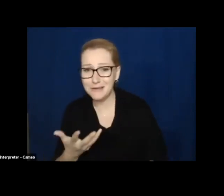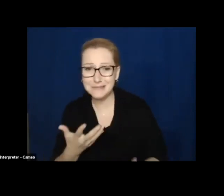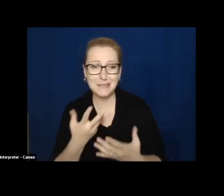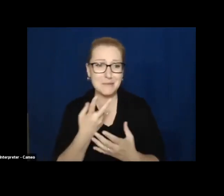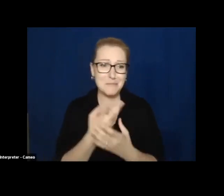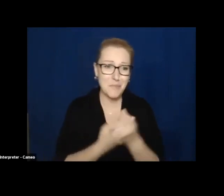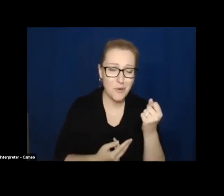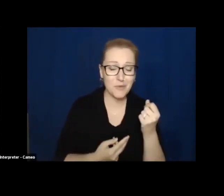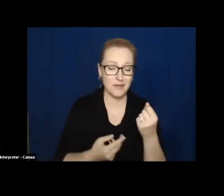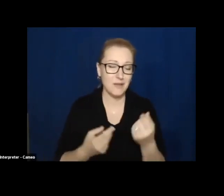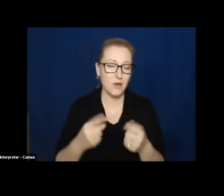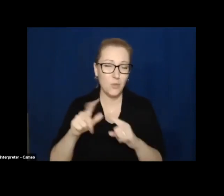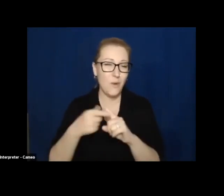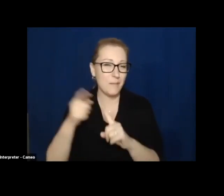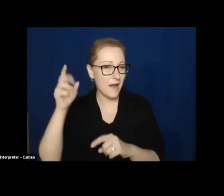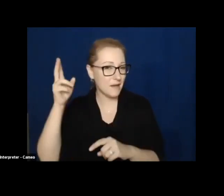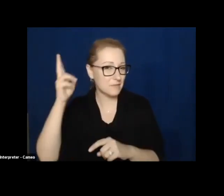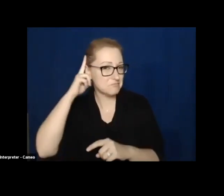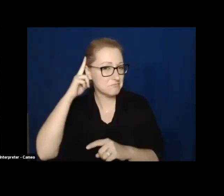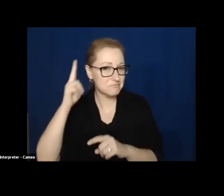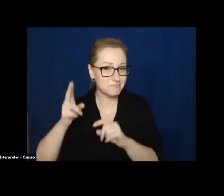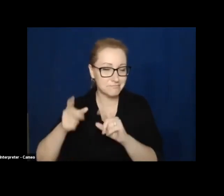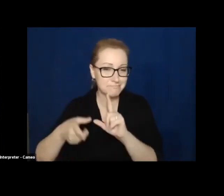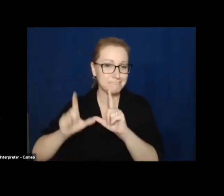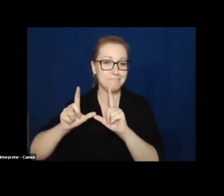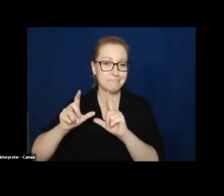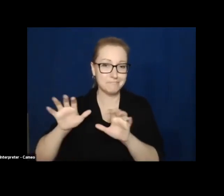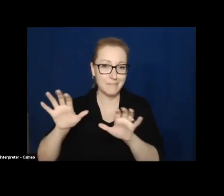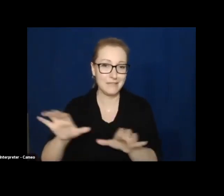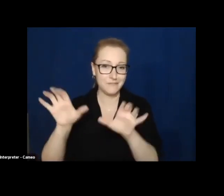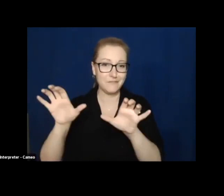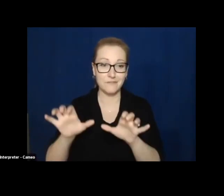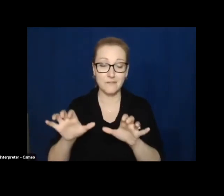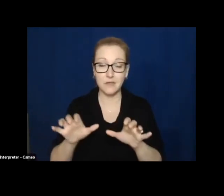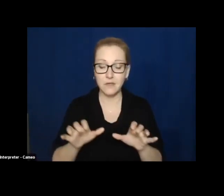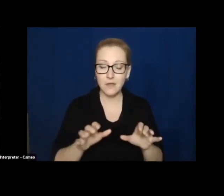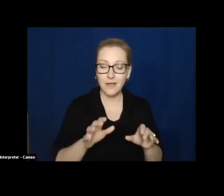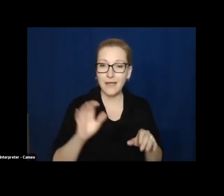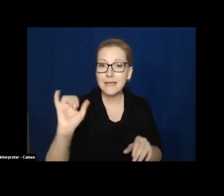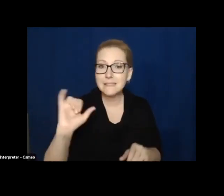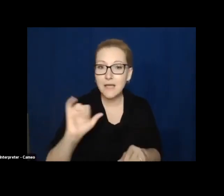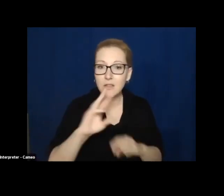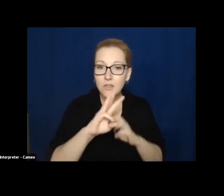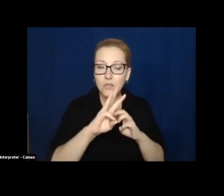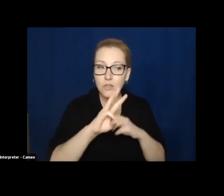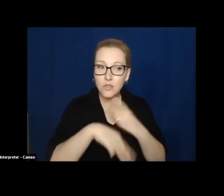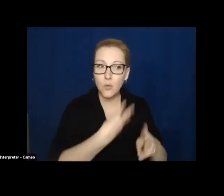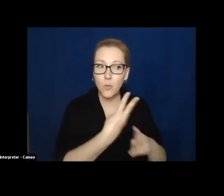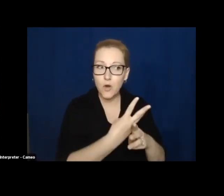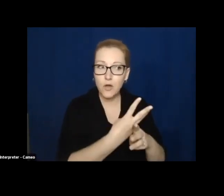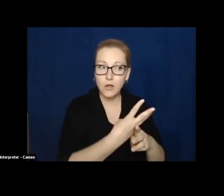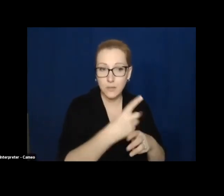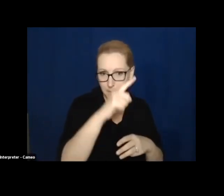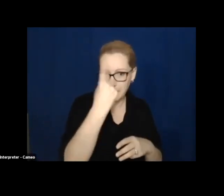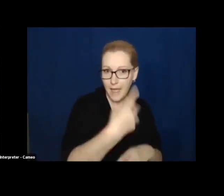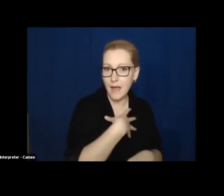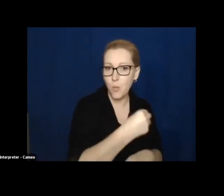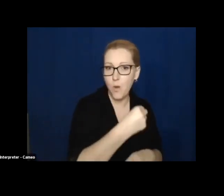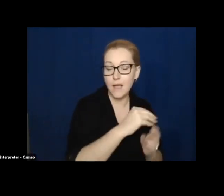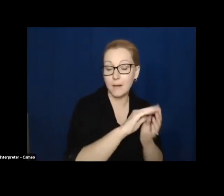implant activation. It was as if the world had gone from black and white to color,